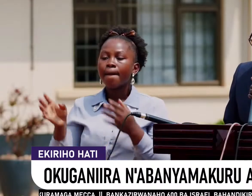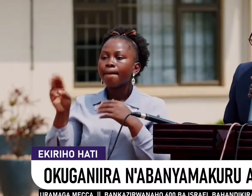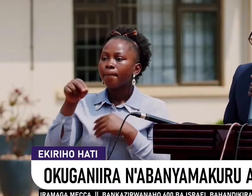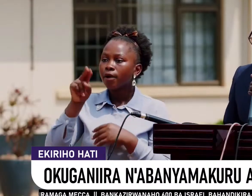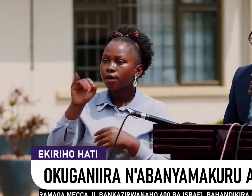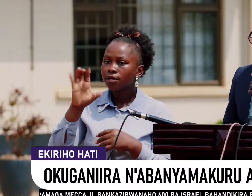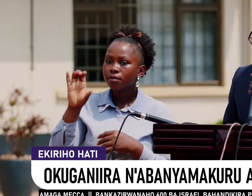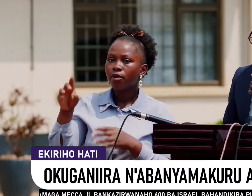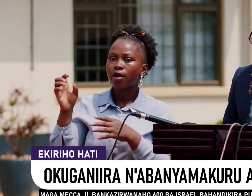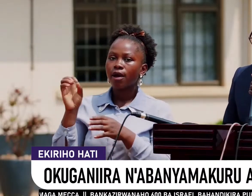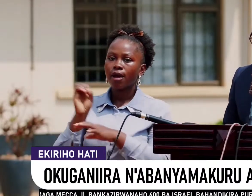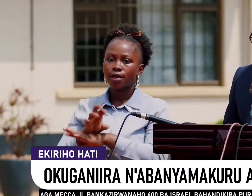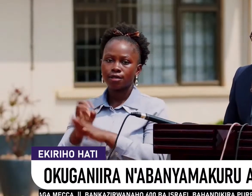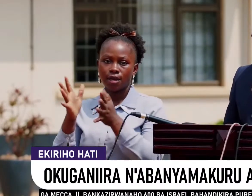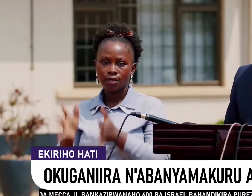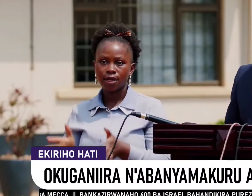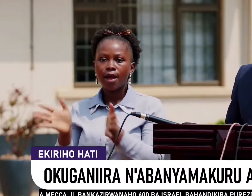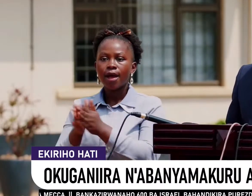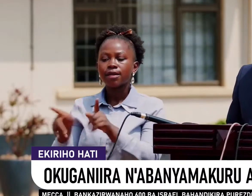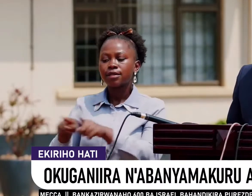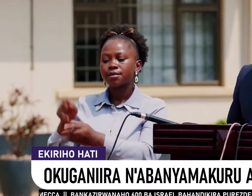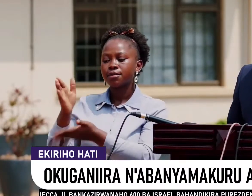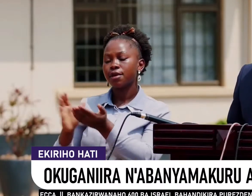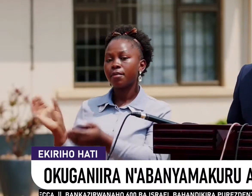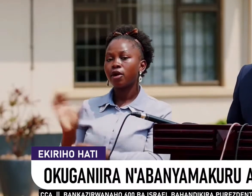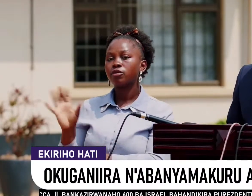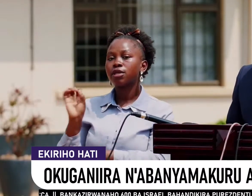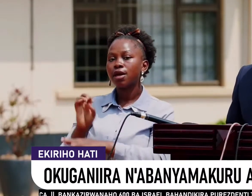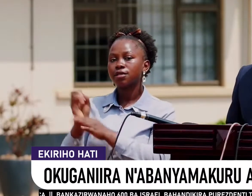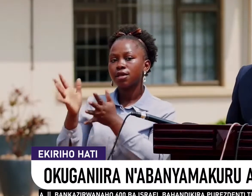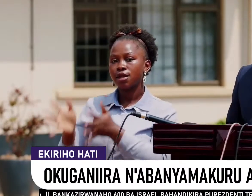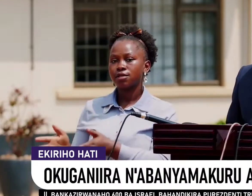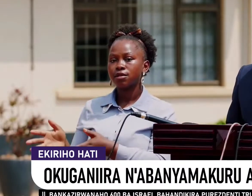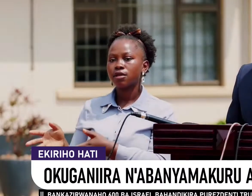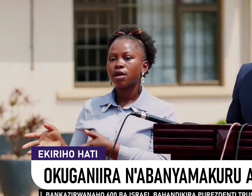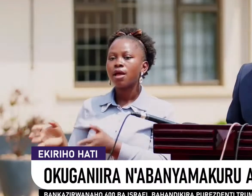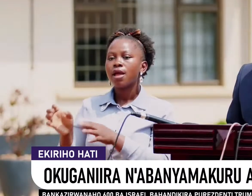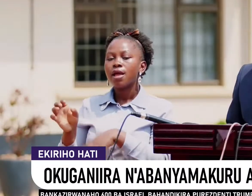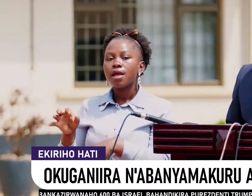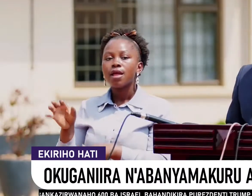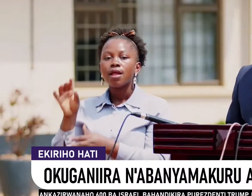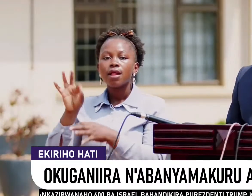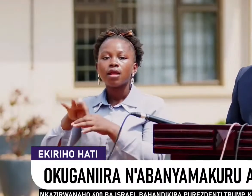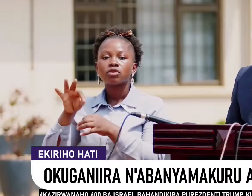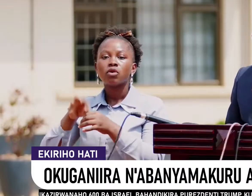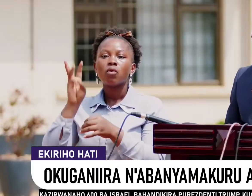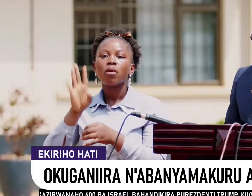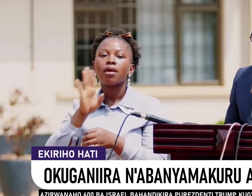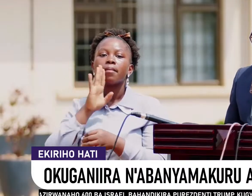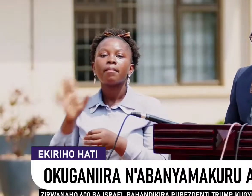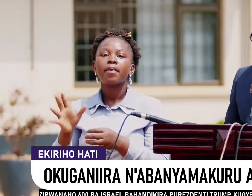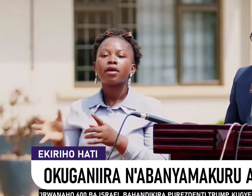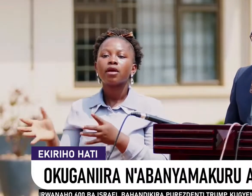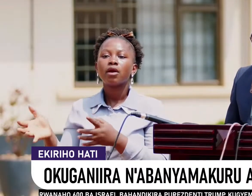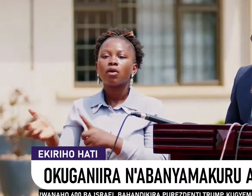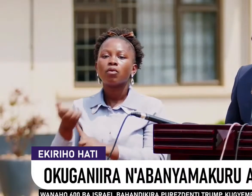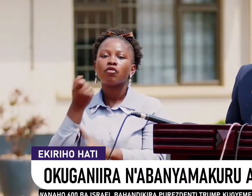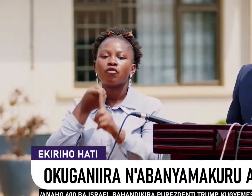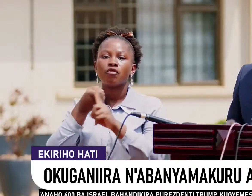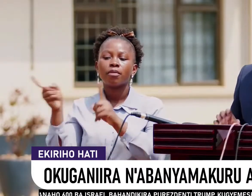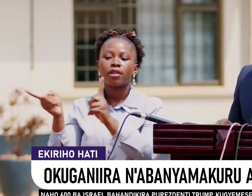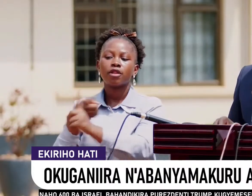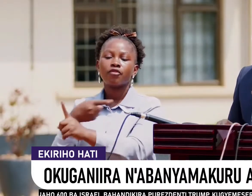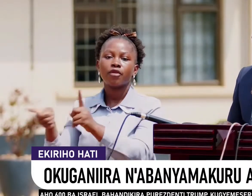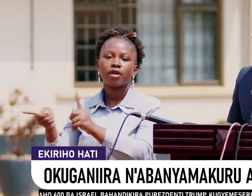municipal councillors, and sub-county councillors elections will be collected from the